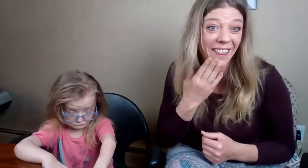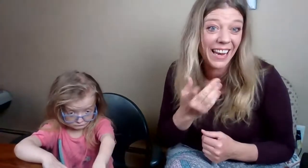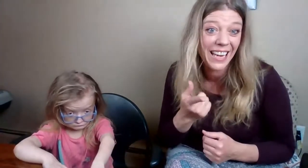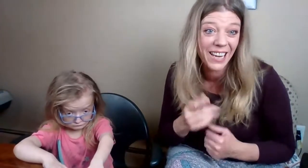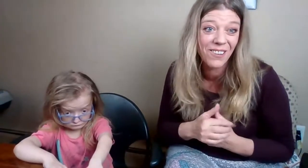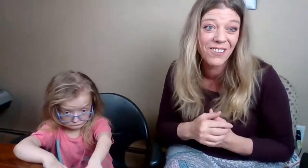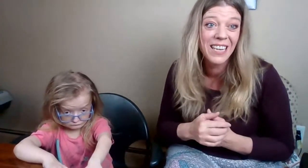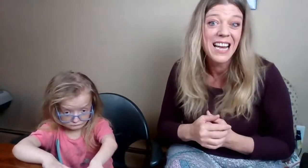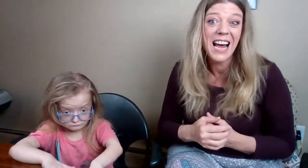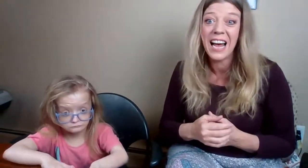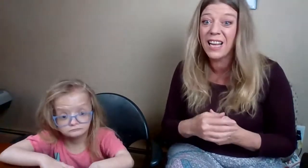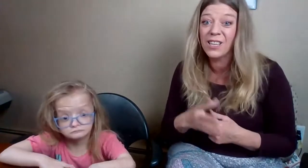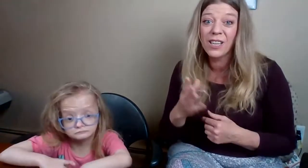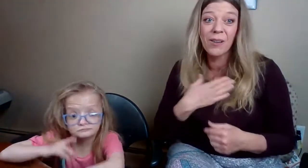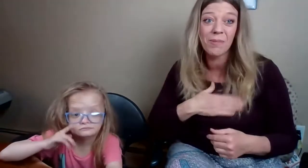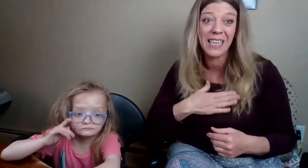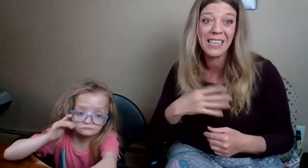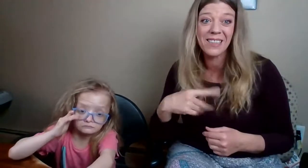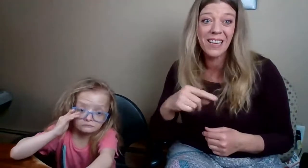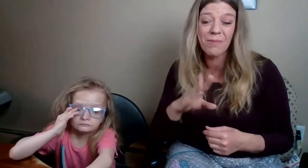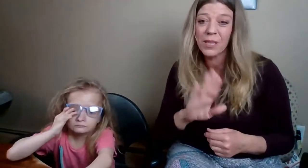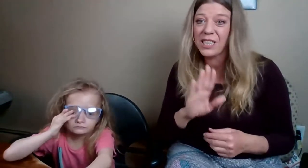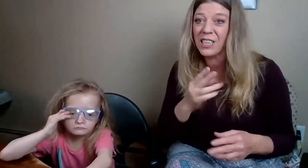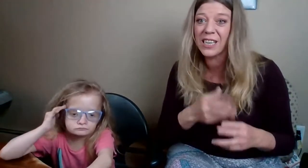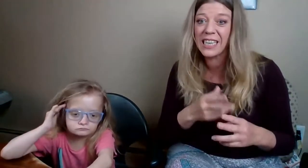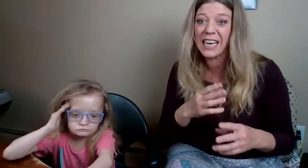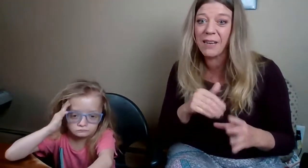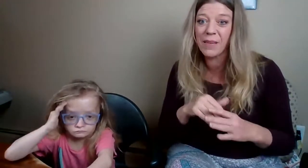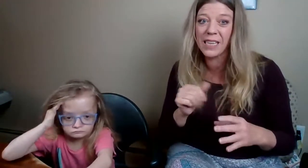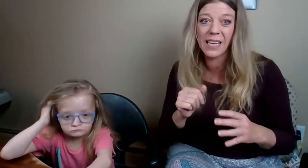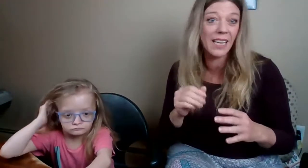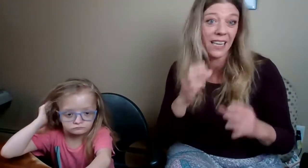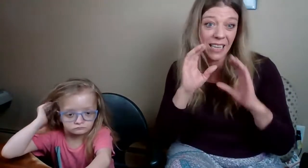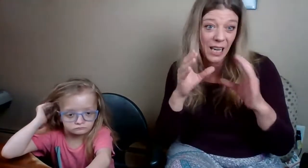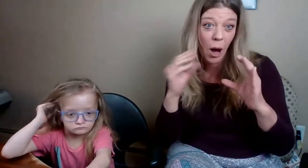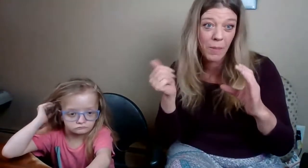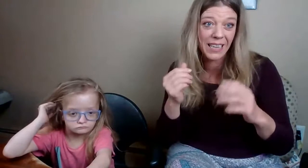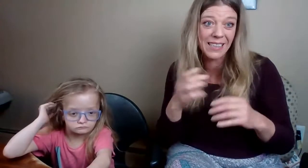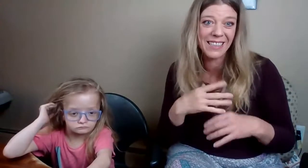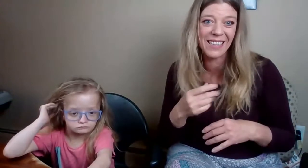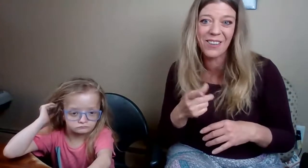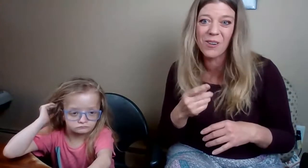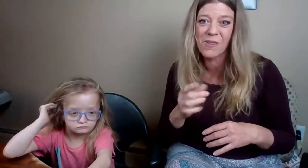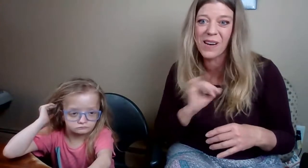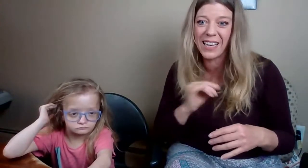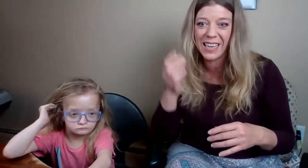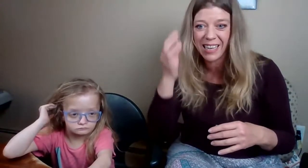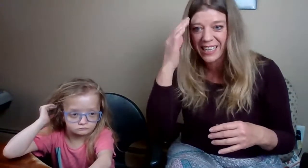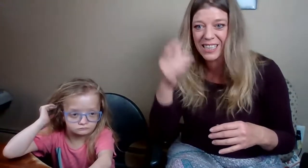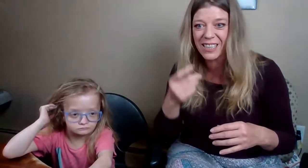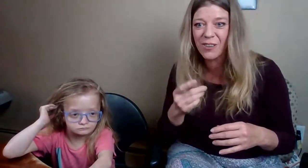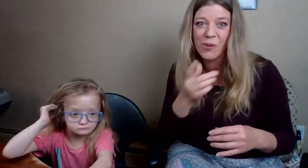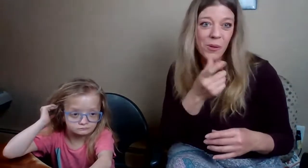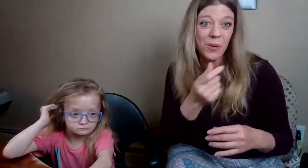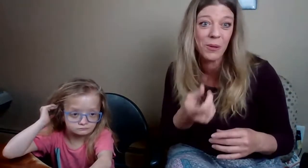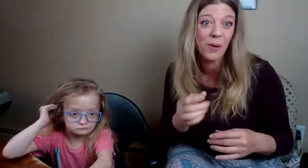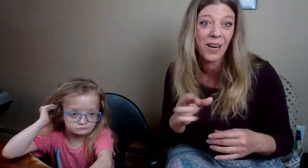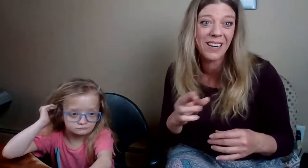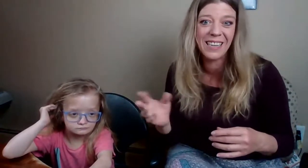Thank you. And please put your name in the comments so I know who you are. And